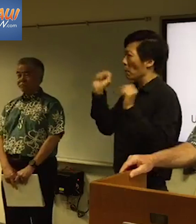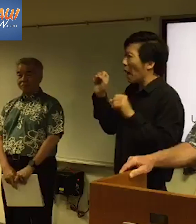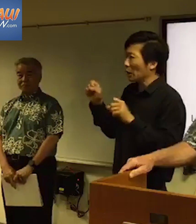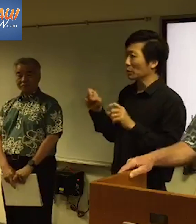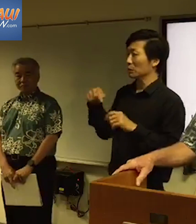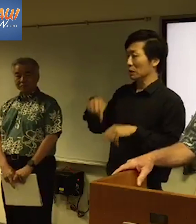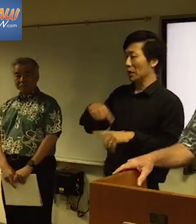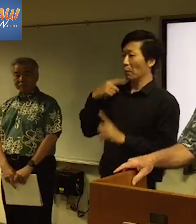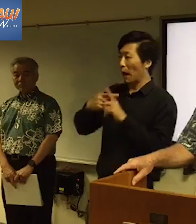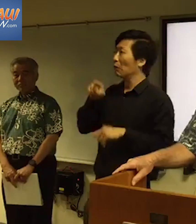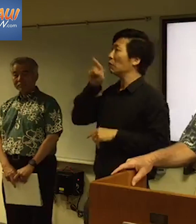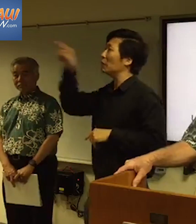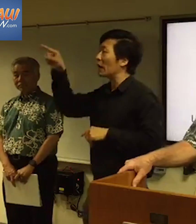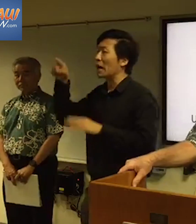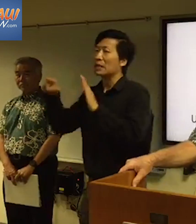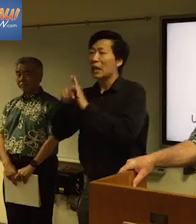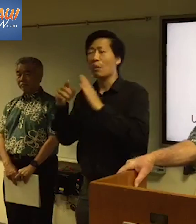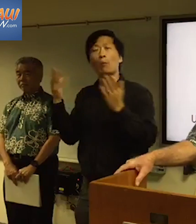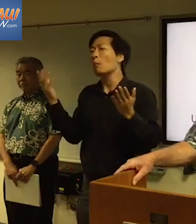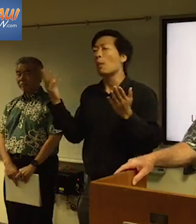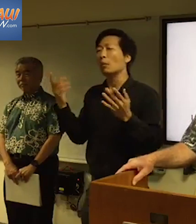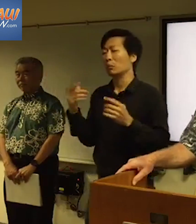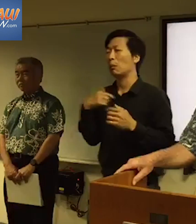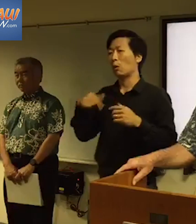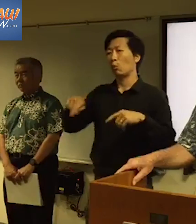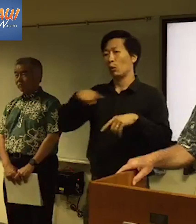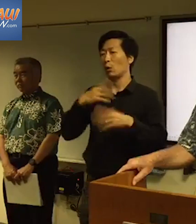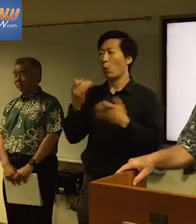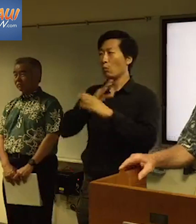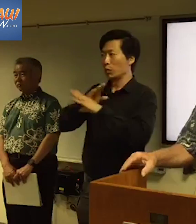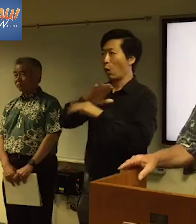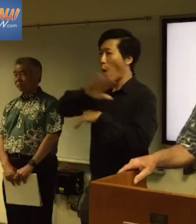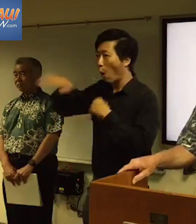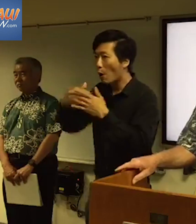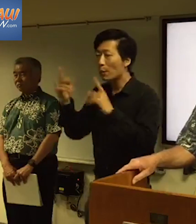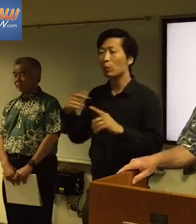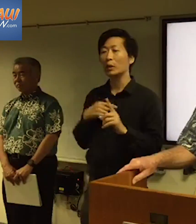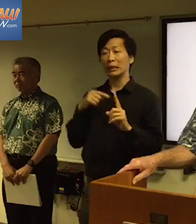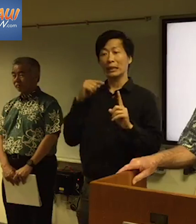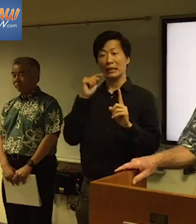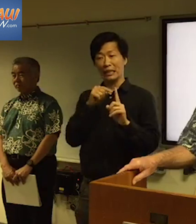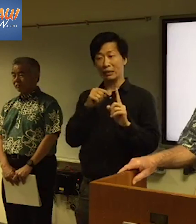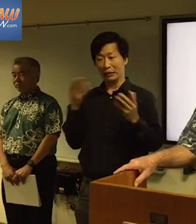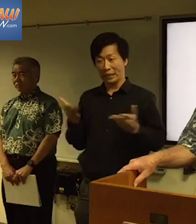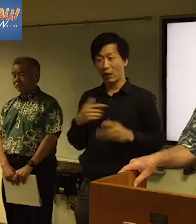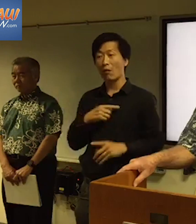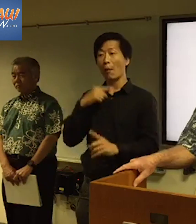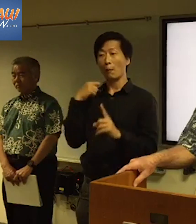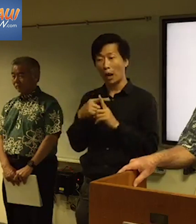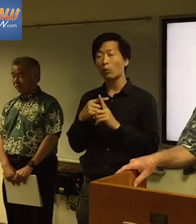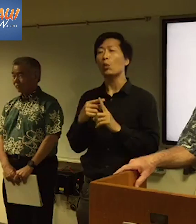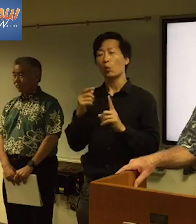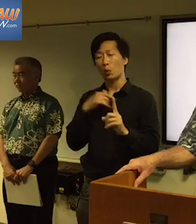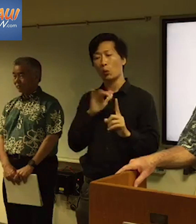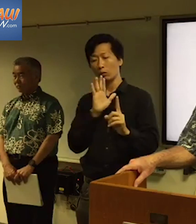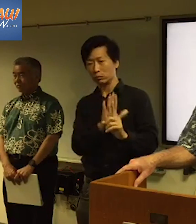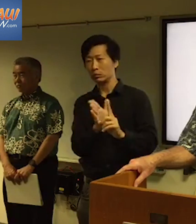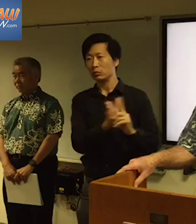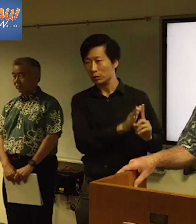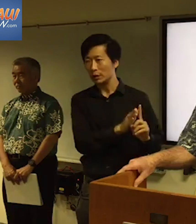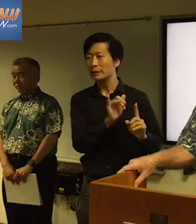their temperatures twice a day, and we check in on them regularly to make sure that they're home and that they're well. Of course, if they are sick, they're to notify us